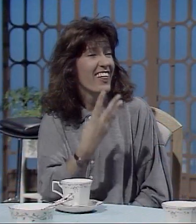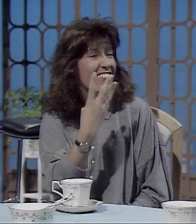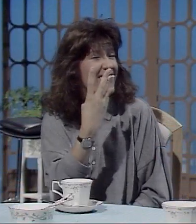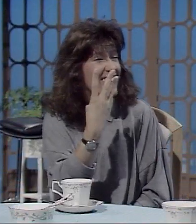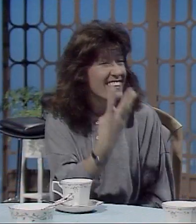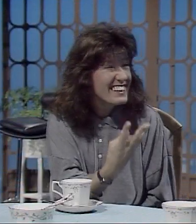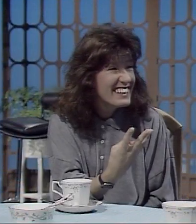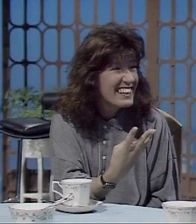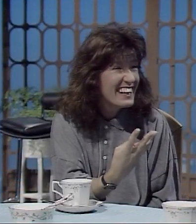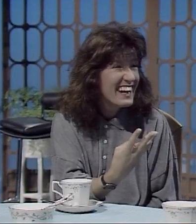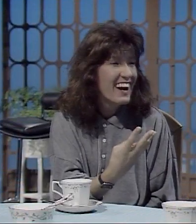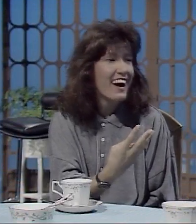3?